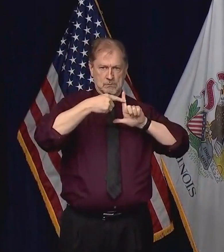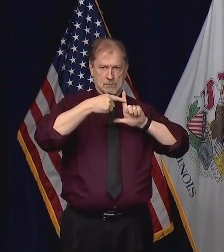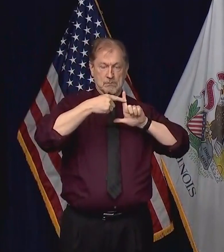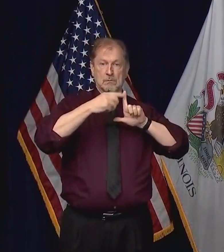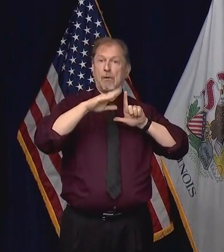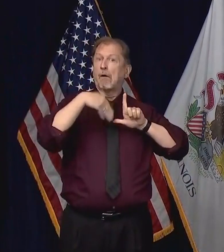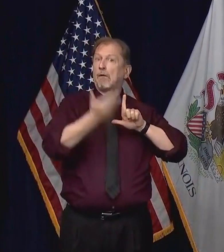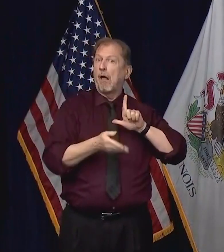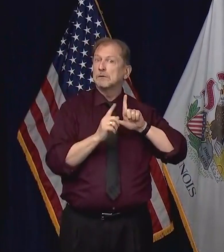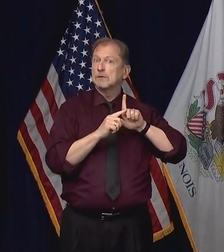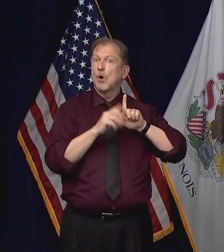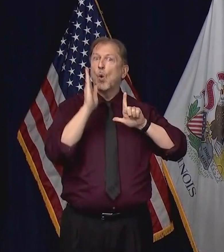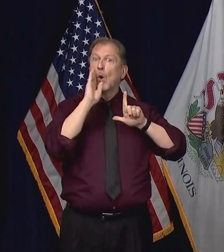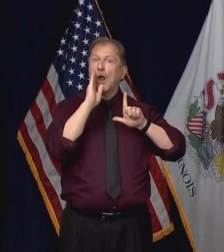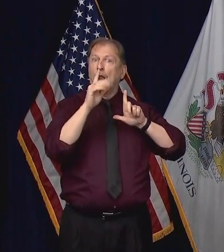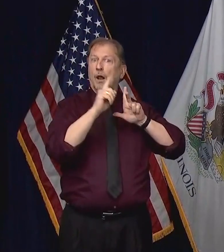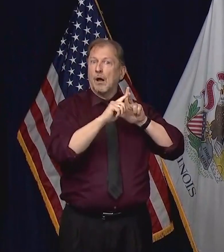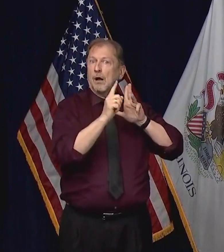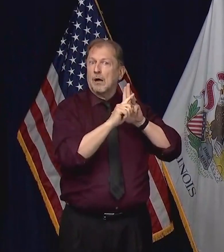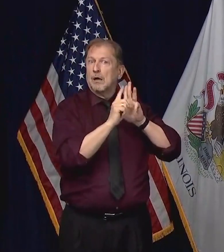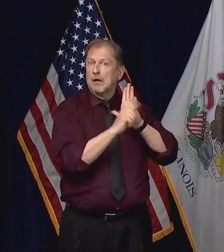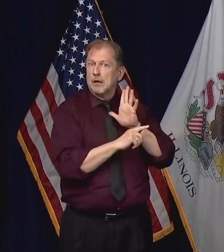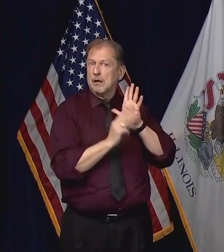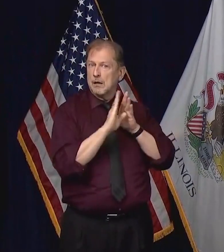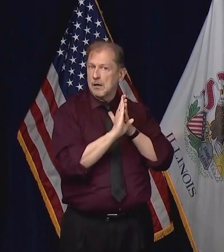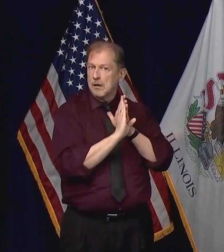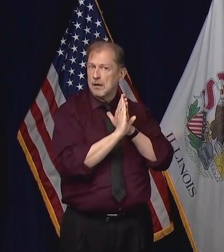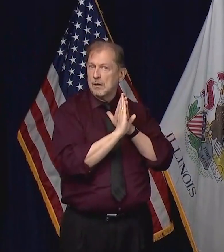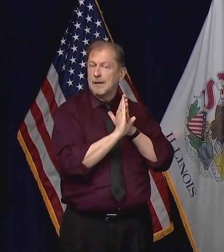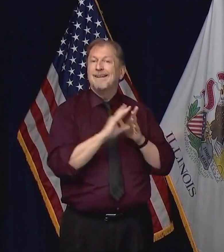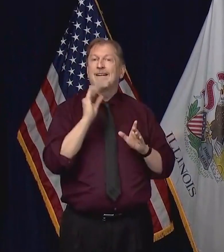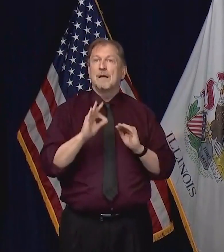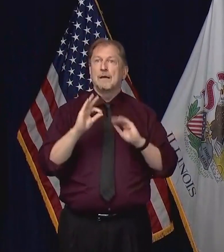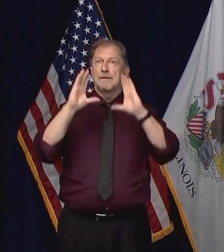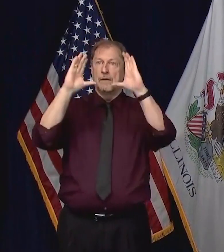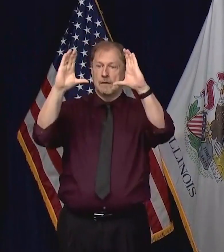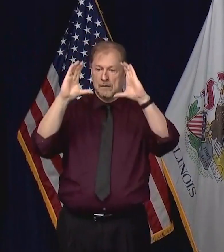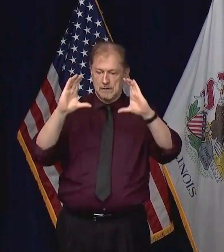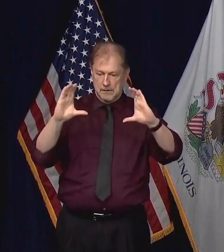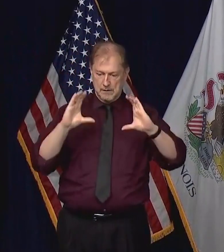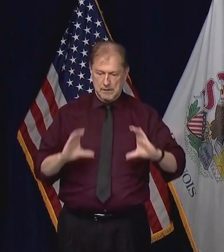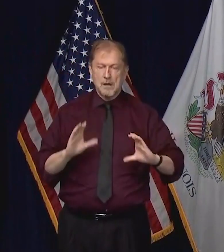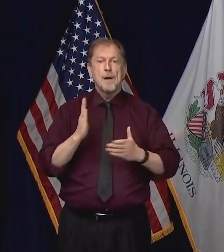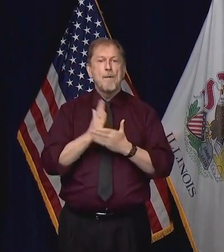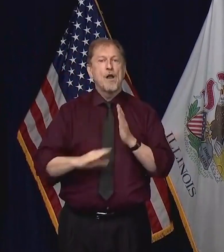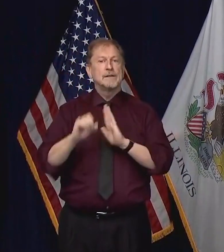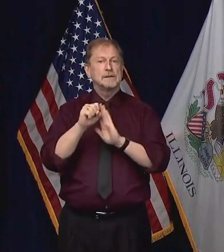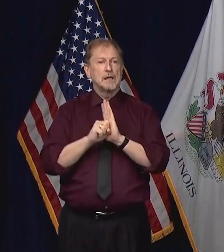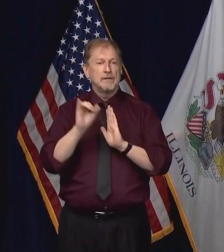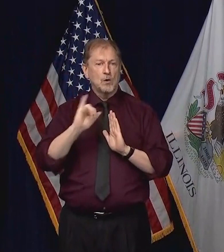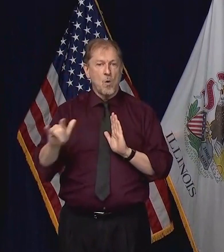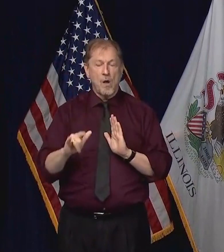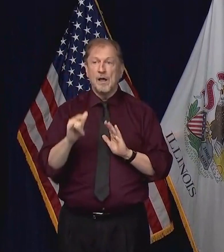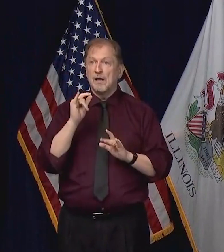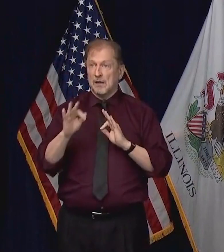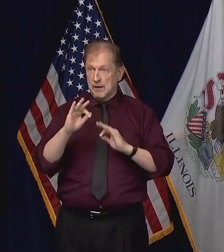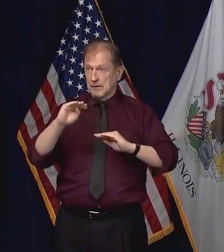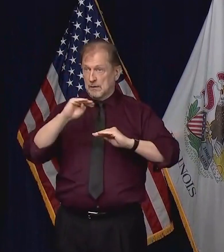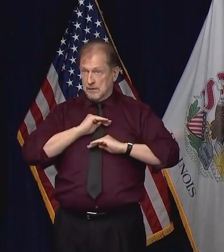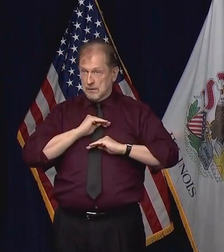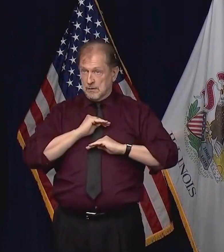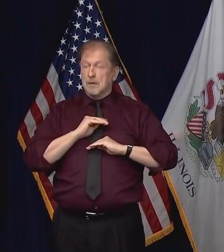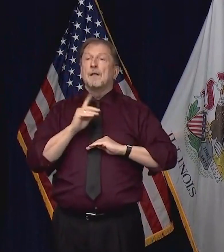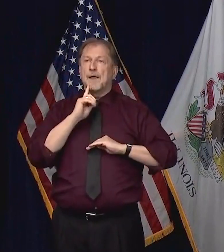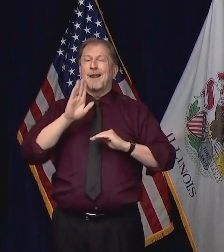next? Healthcare regions that meet certain thresholds over the next few weeks will be able to move to phase